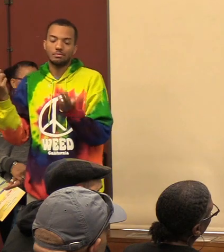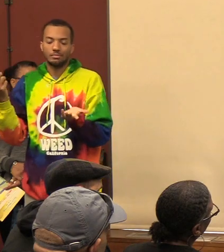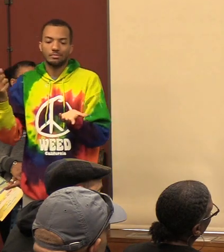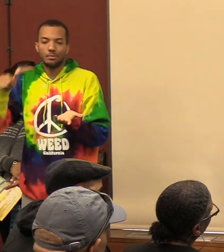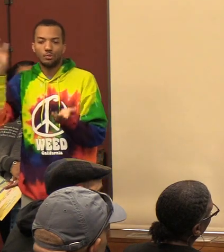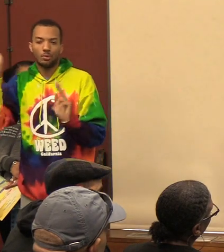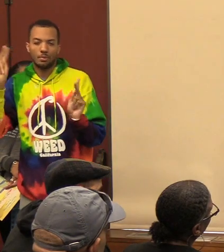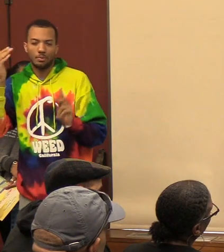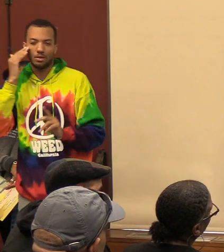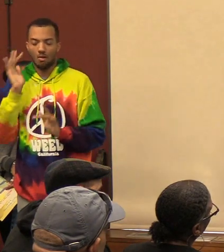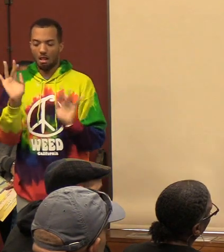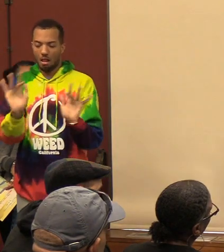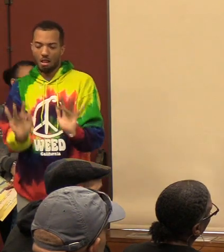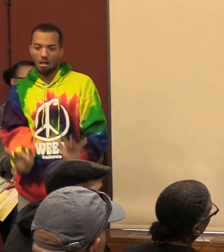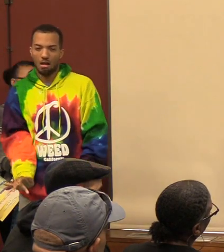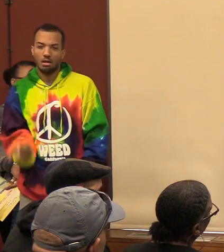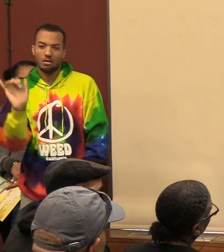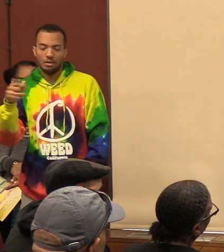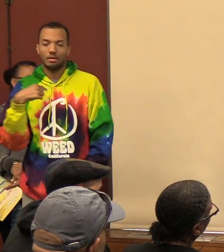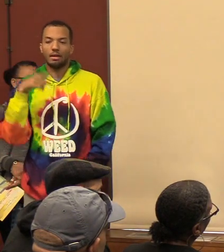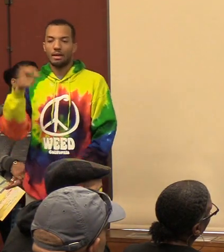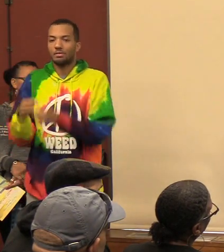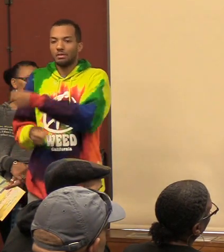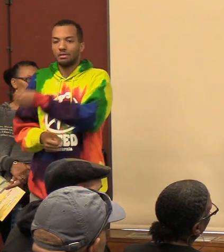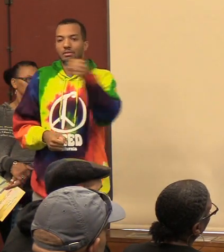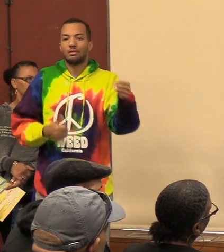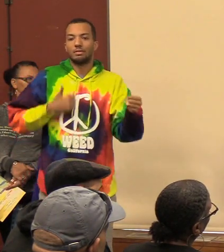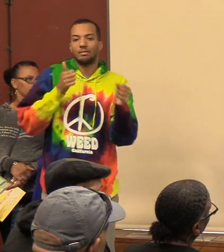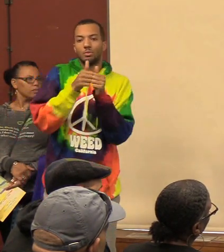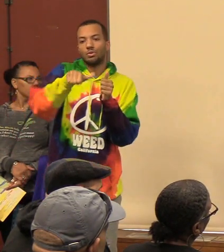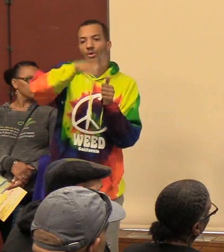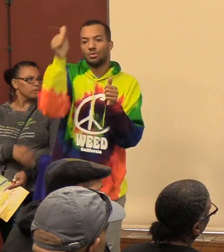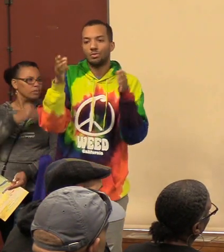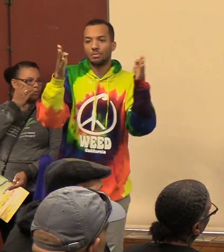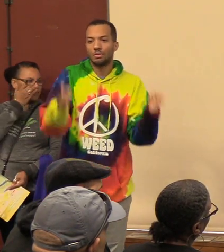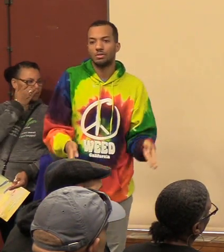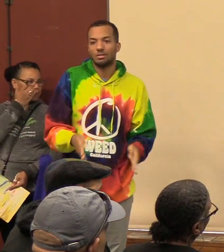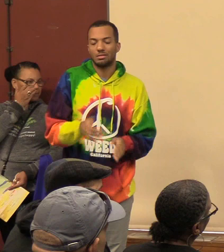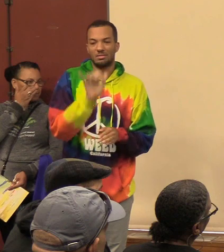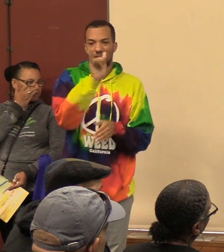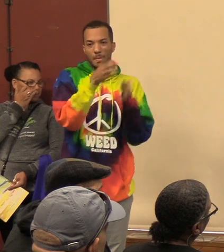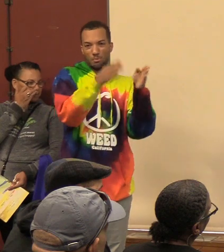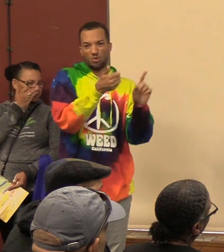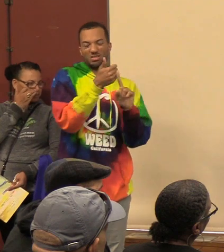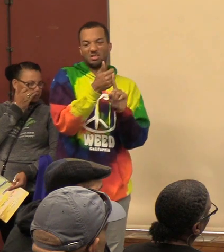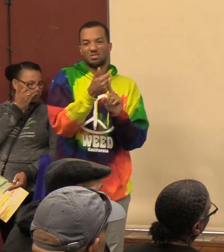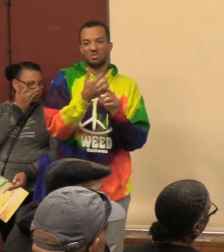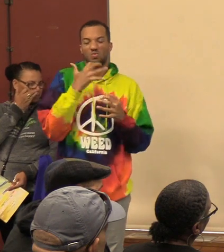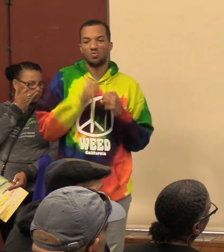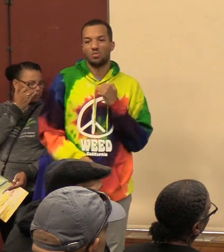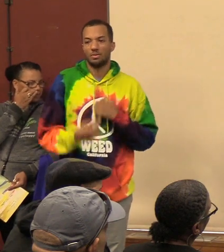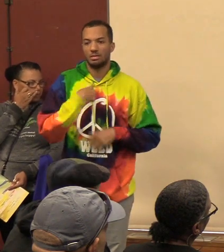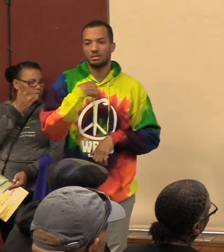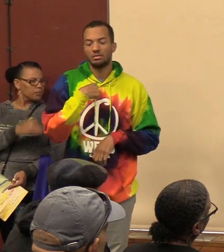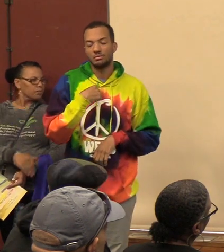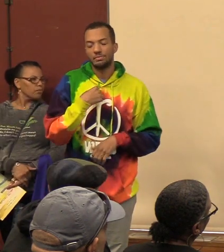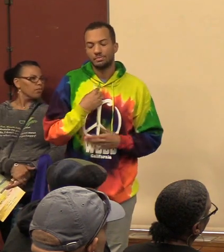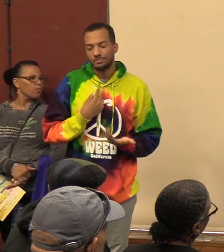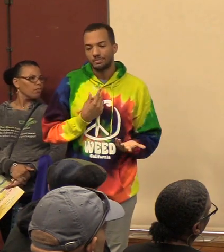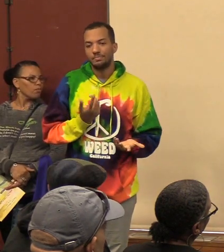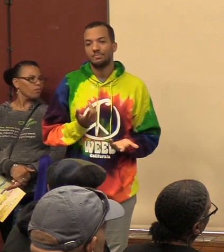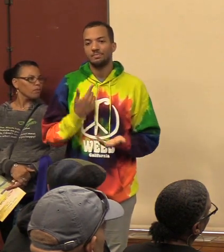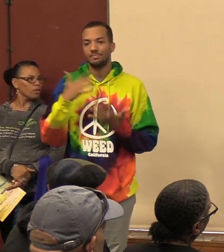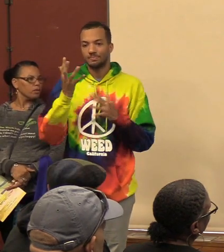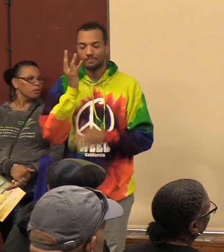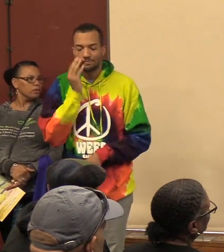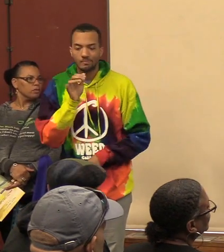mother was a worker, so I had to go live with someone who was often extremely cruel to me. So I went through that.